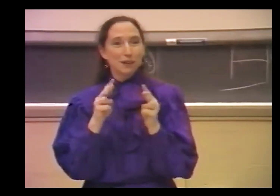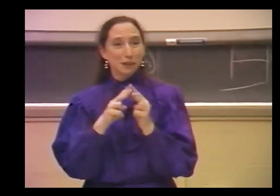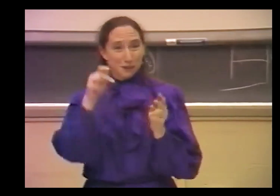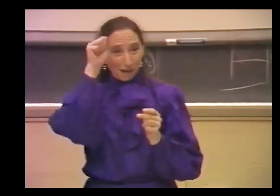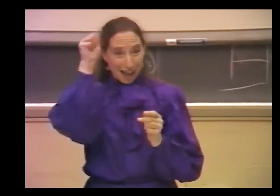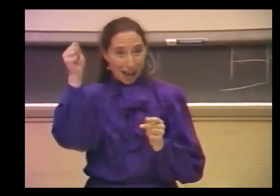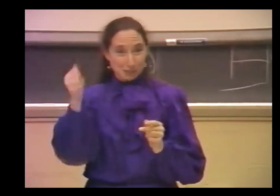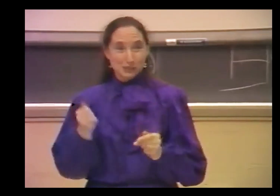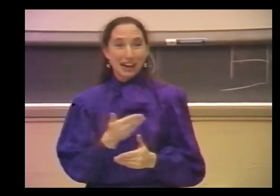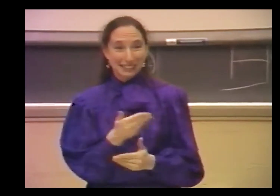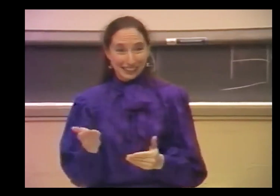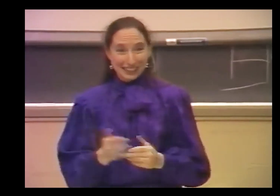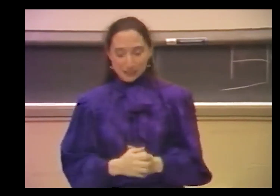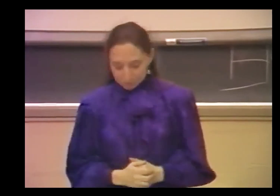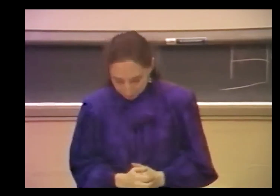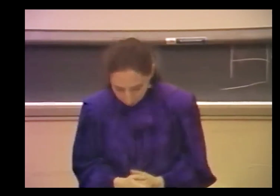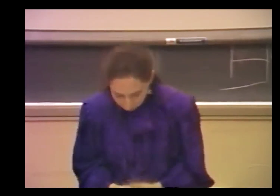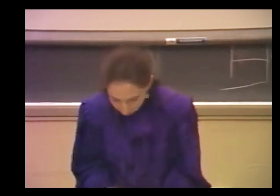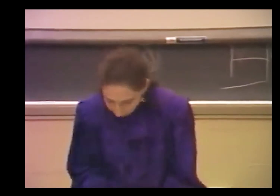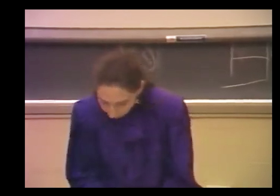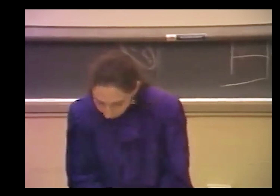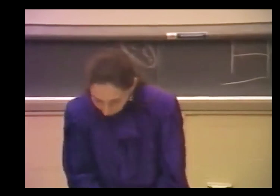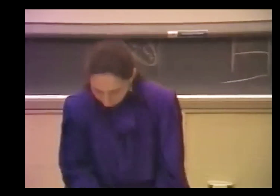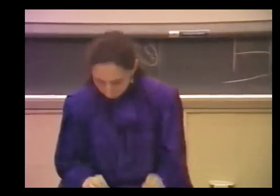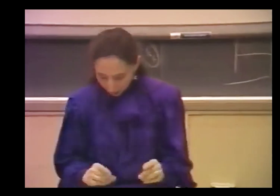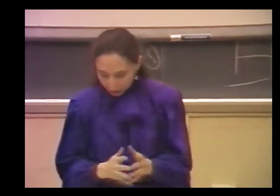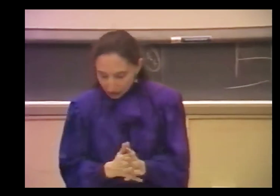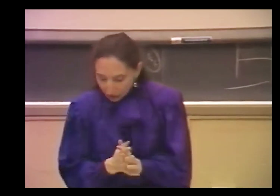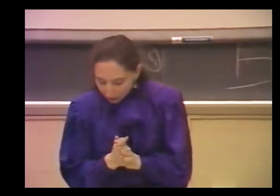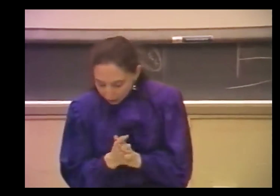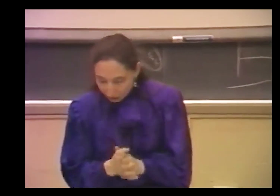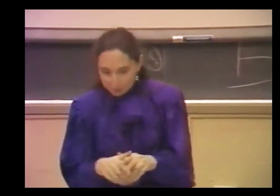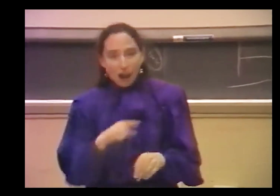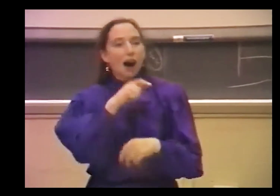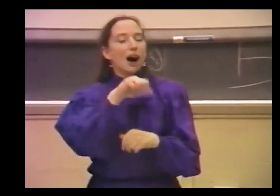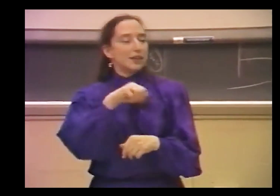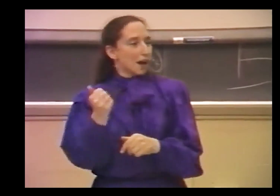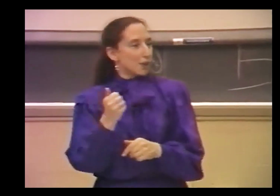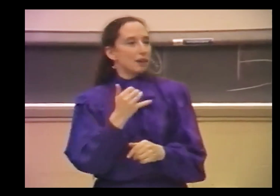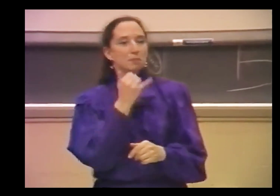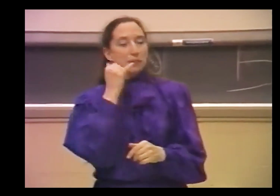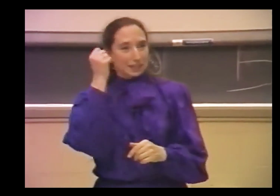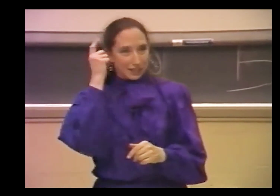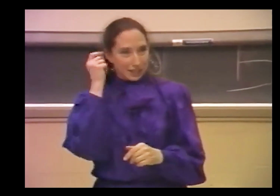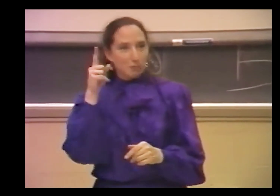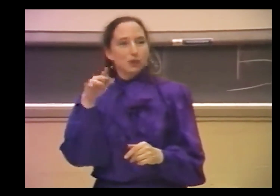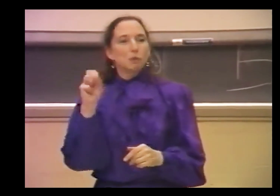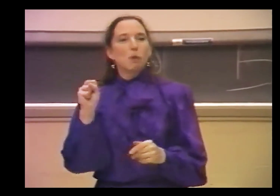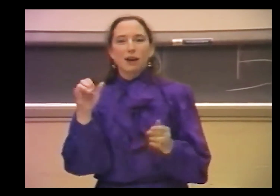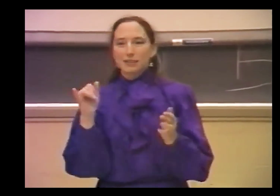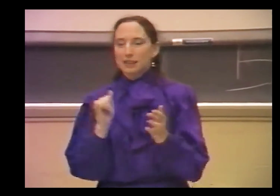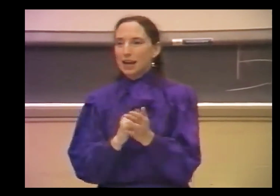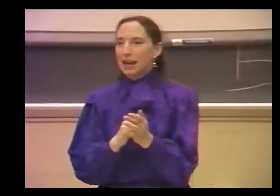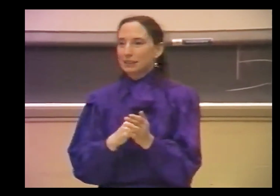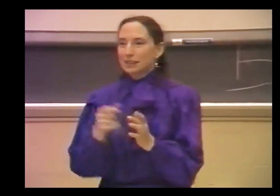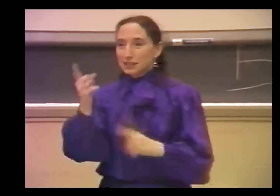very, very abstract things. Okay. Another misconception was that